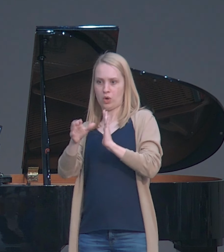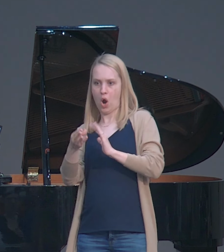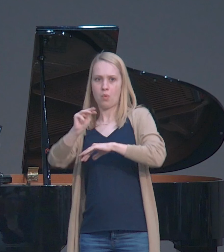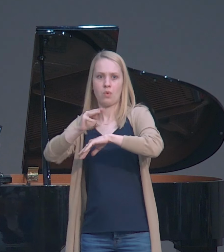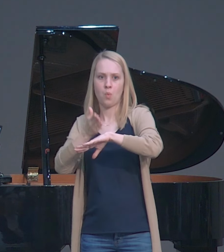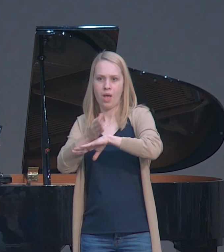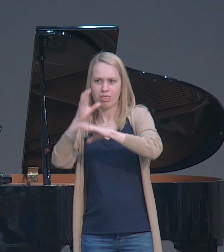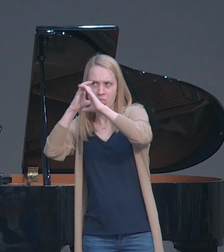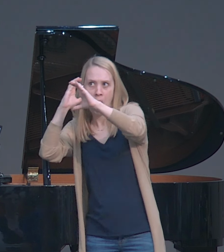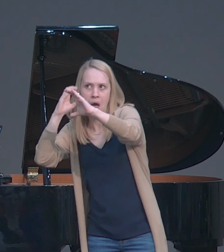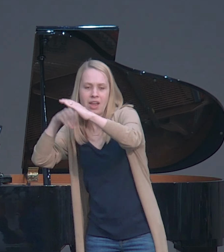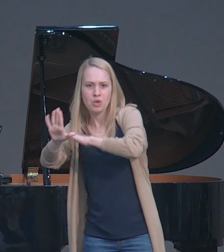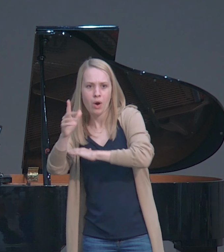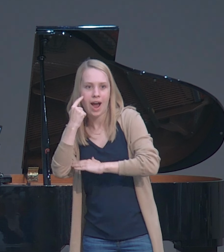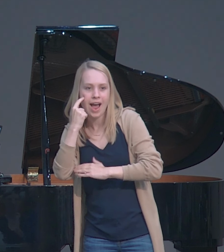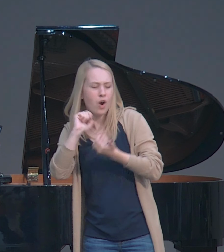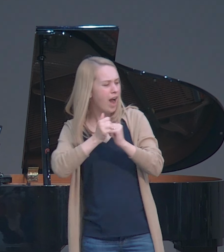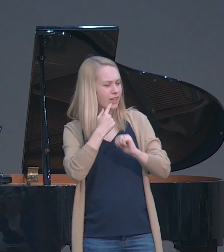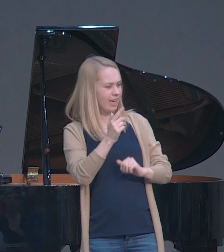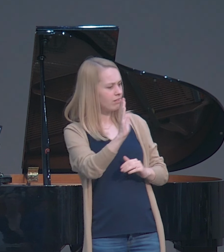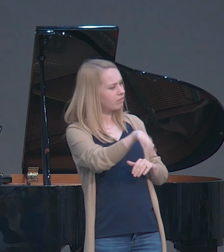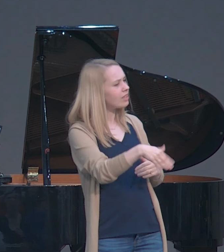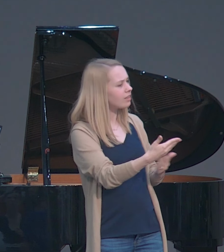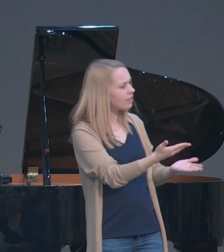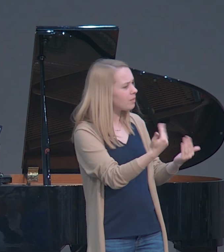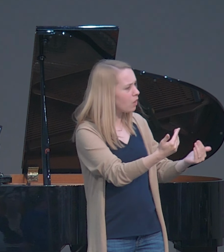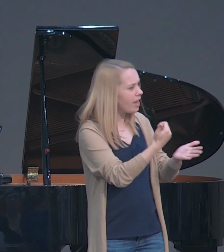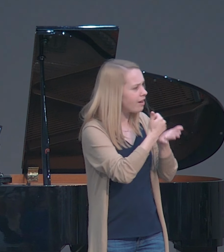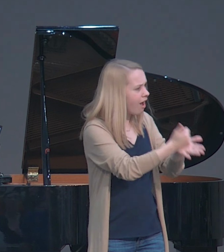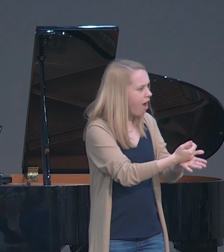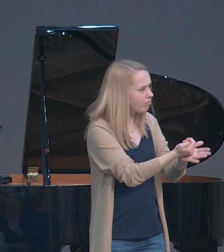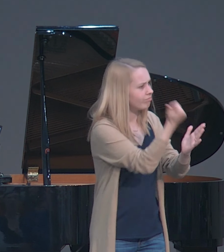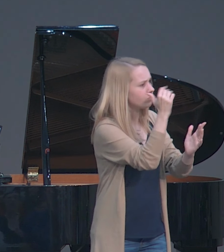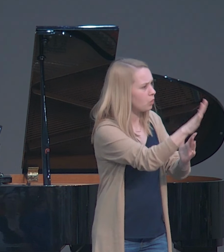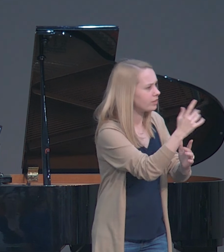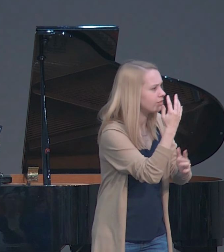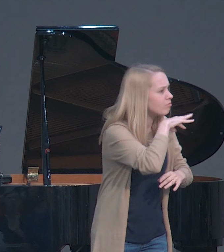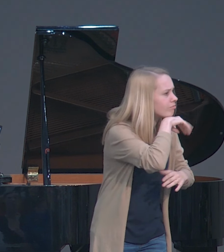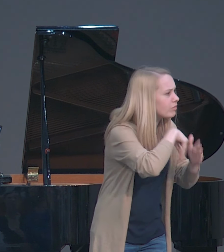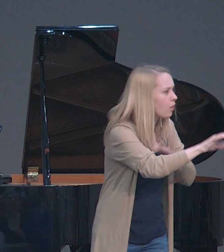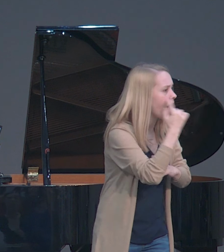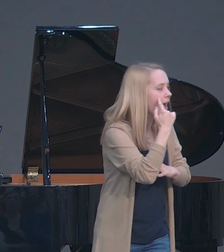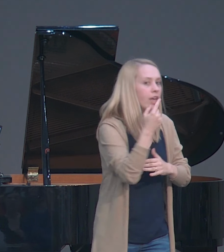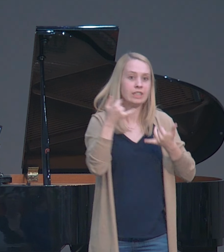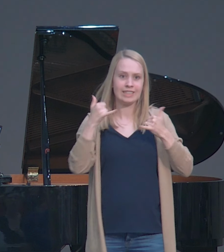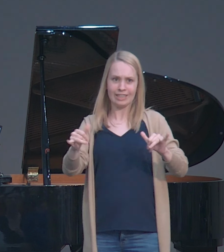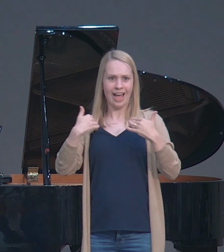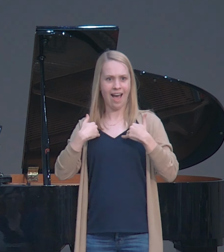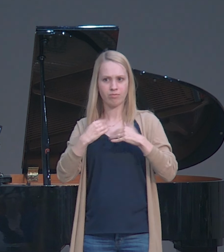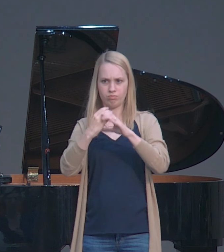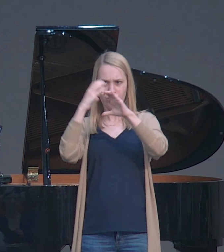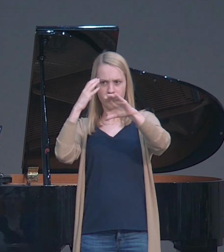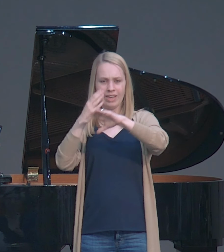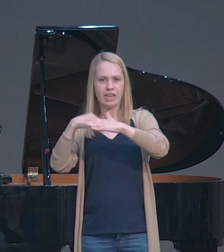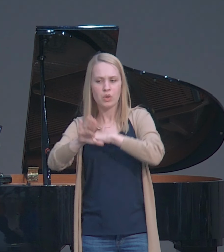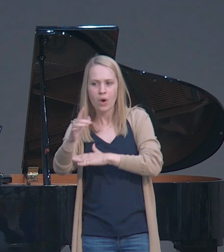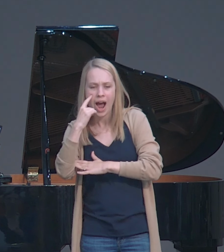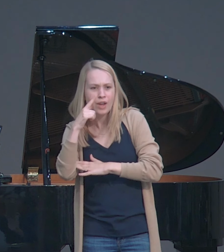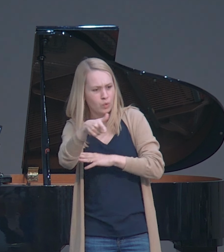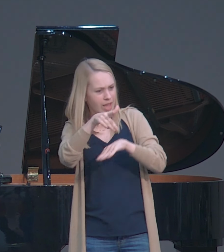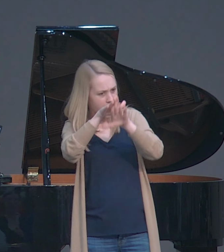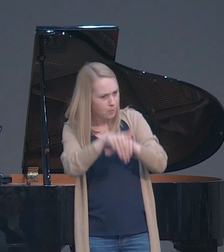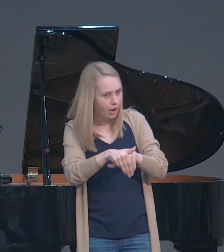can you say to your brother, let me take the speck out of your eye, when there is a log in your own eye? You hypocrite. First take the log out of